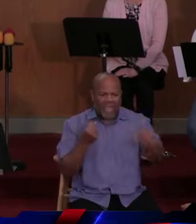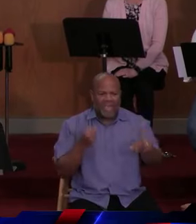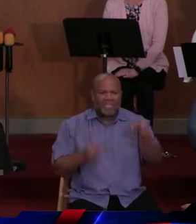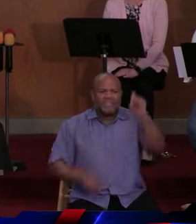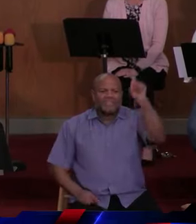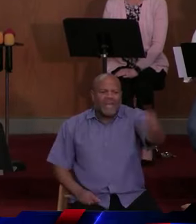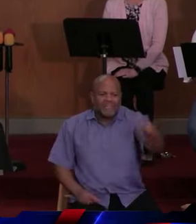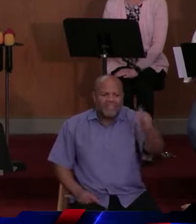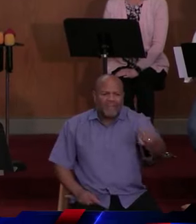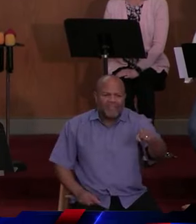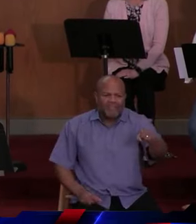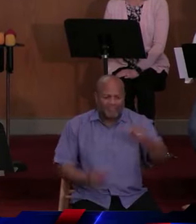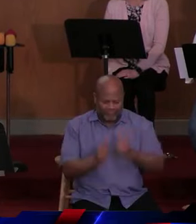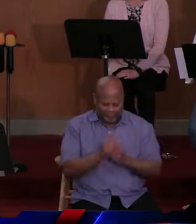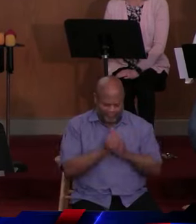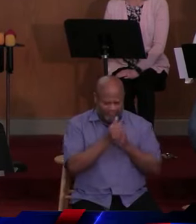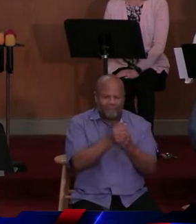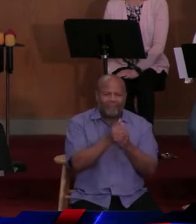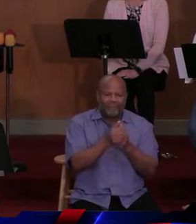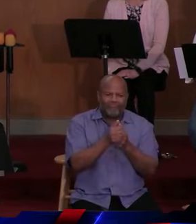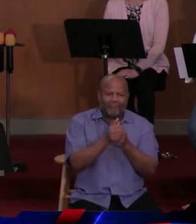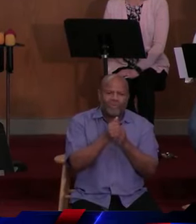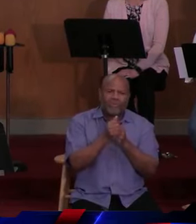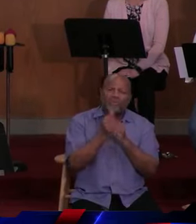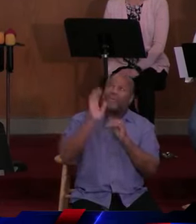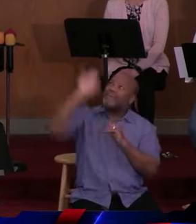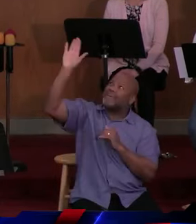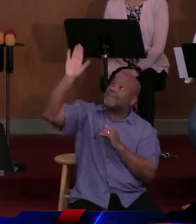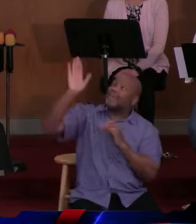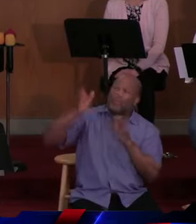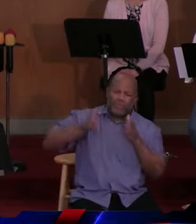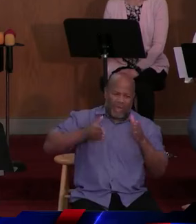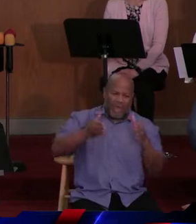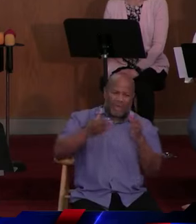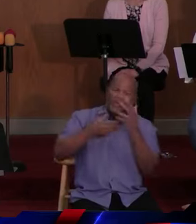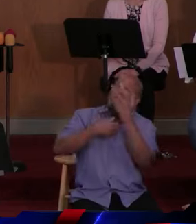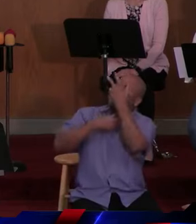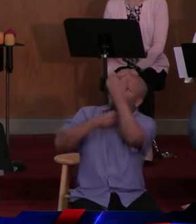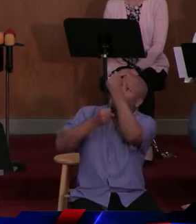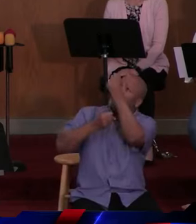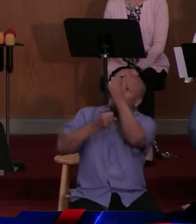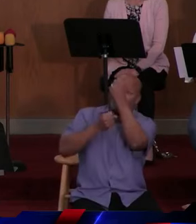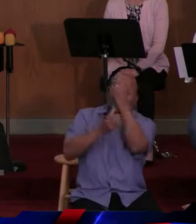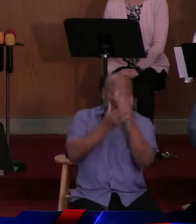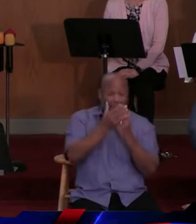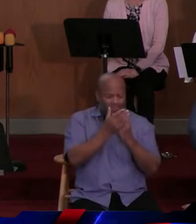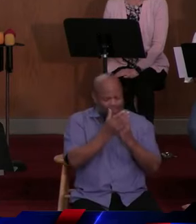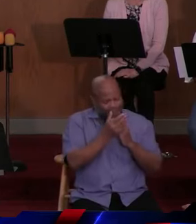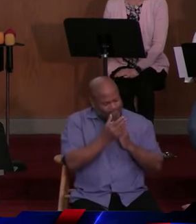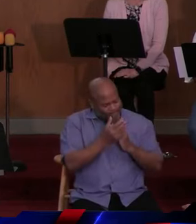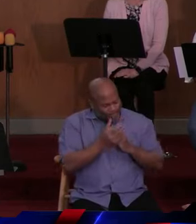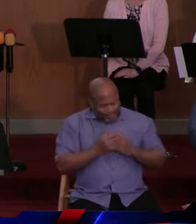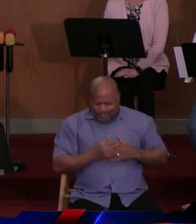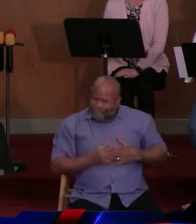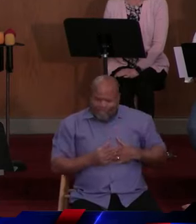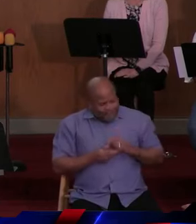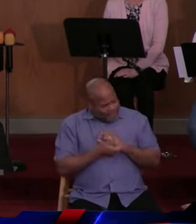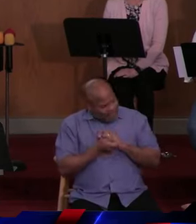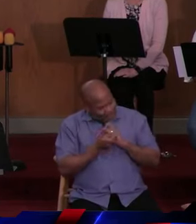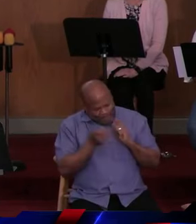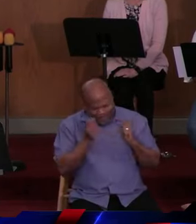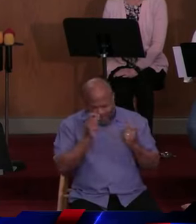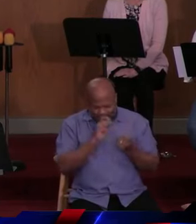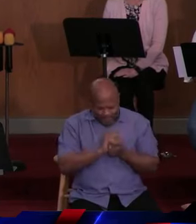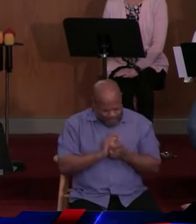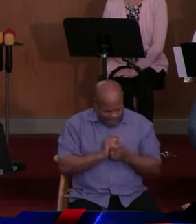God. To have the courage to trust his way, to turn some things around and turn it